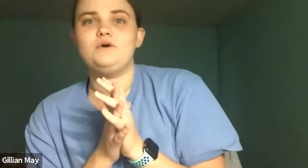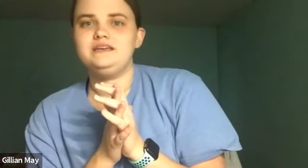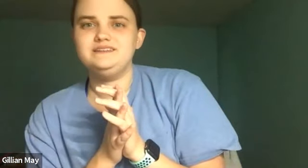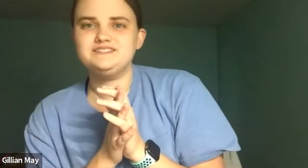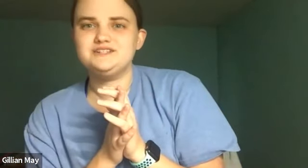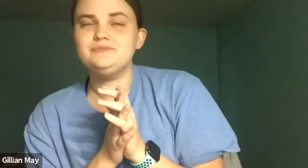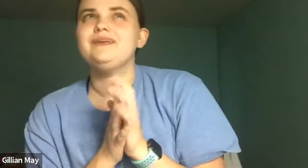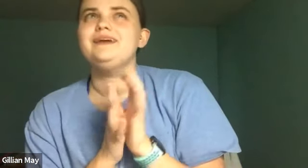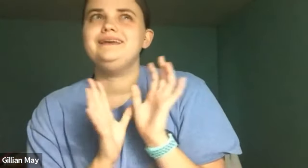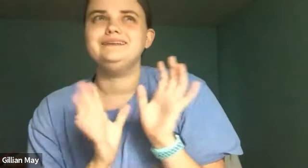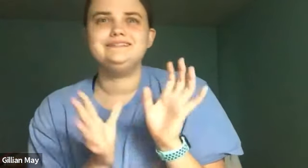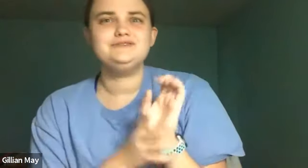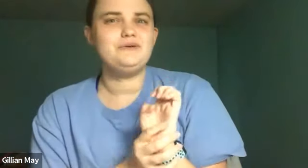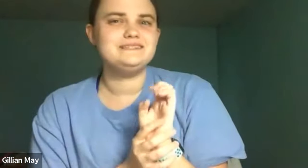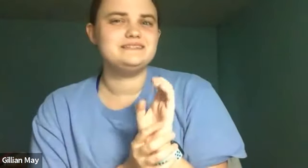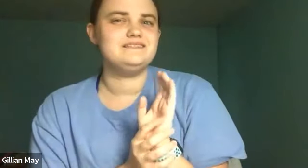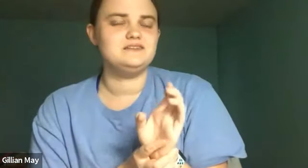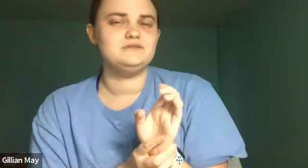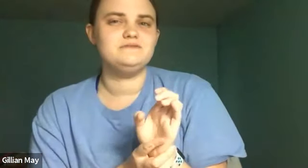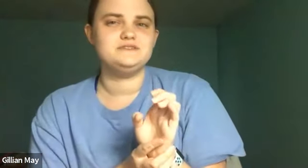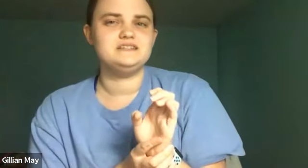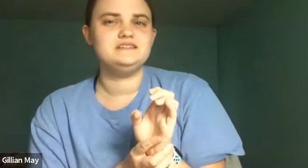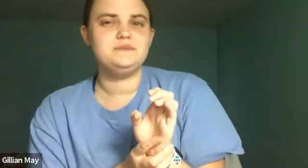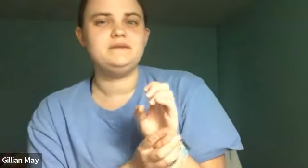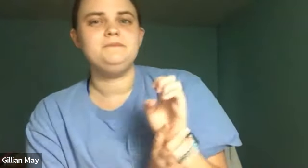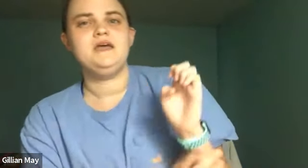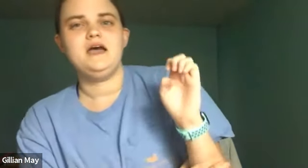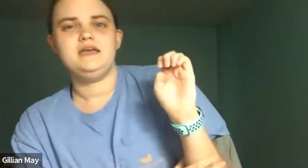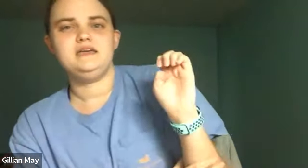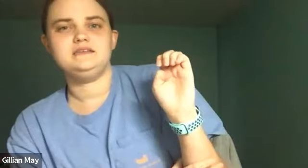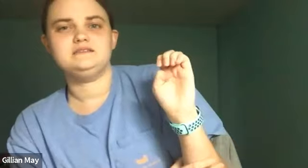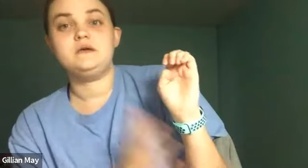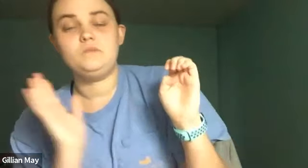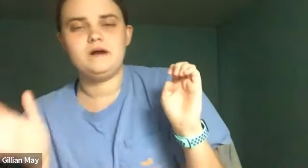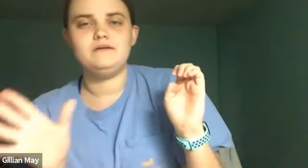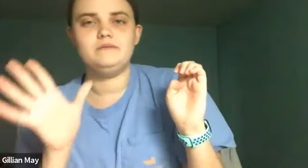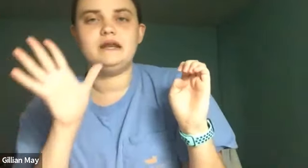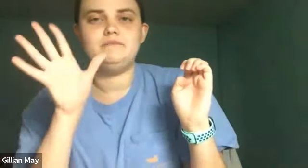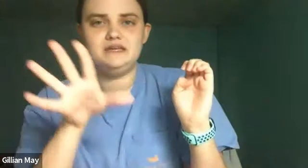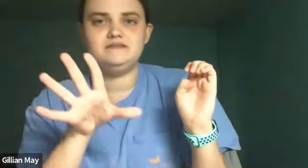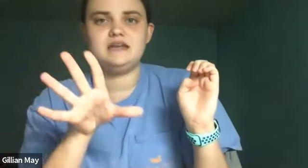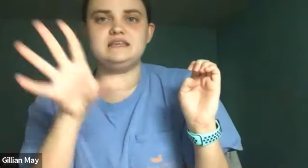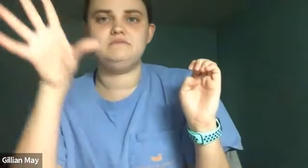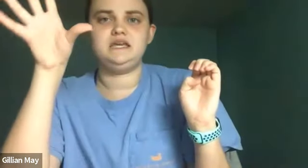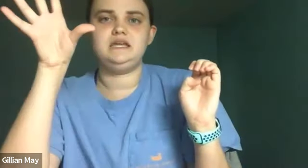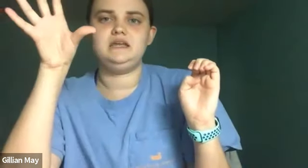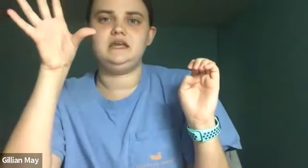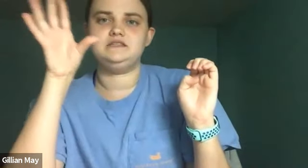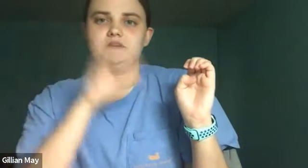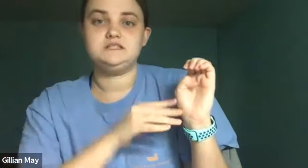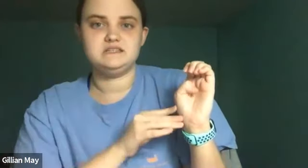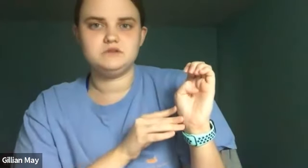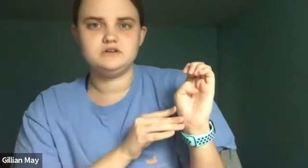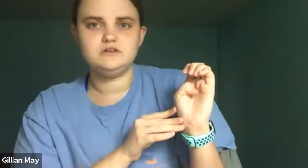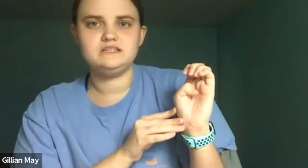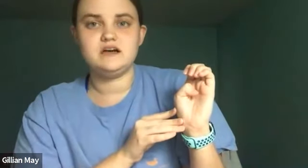for Easter always gets a little confusing to me. When I mean that is, I mean it's very similar looking to